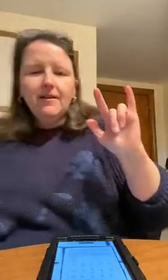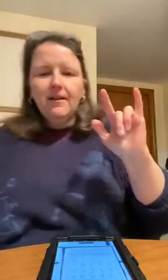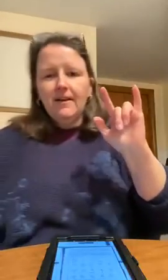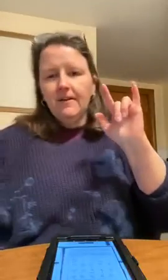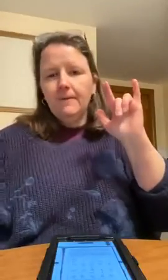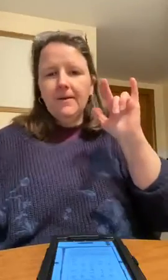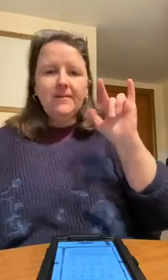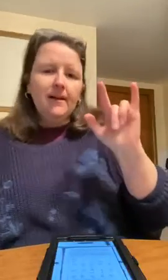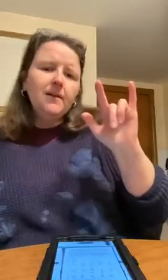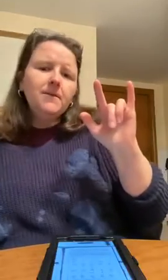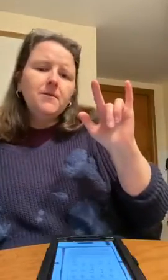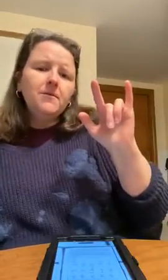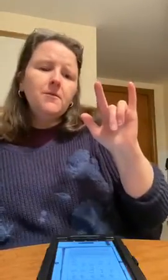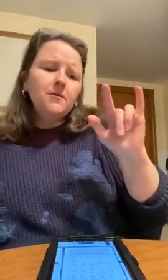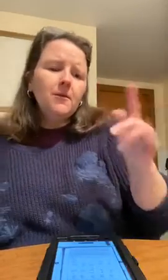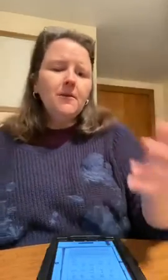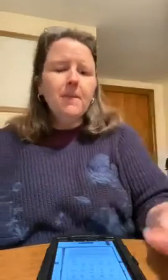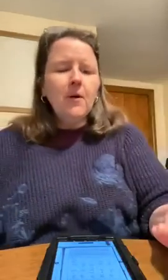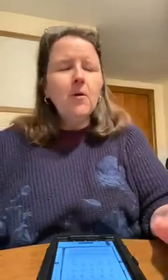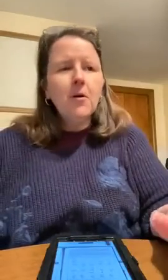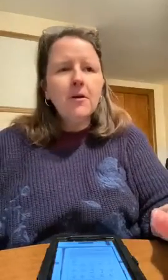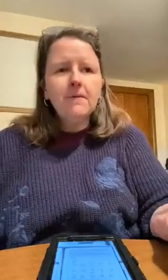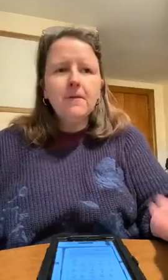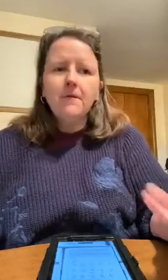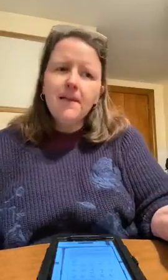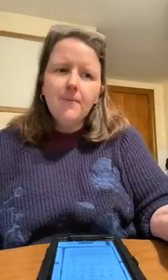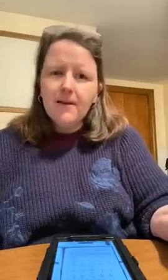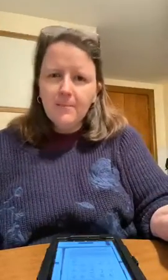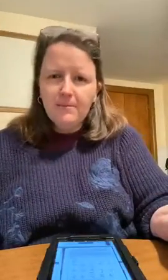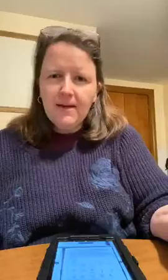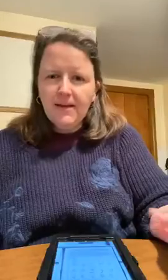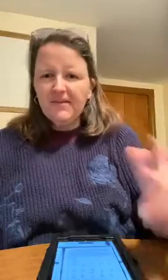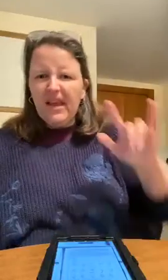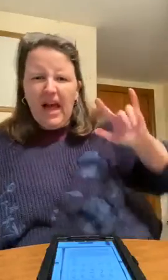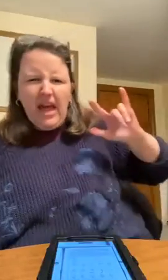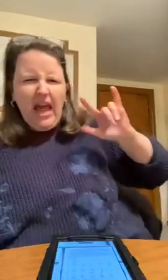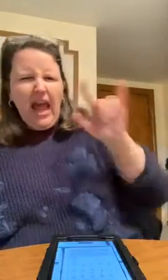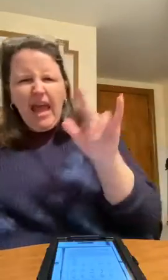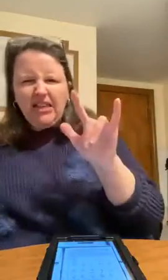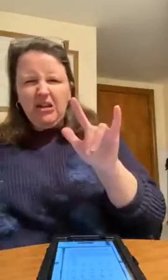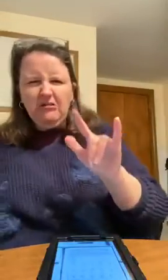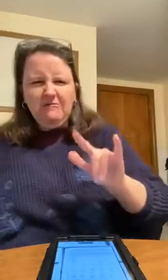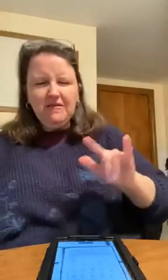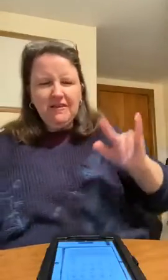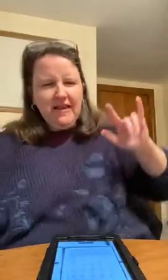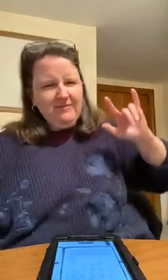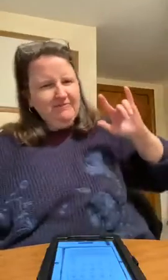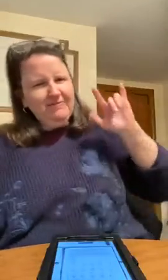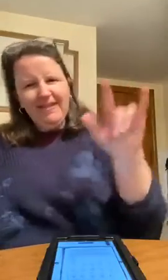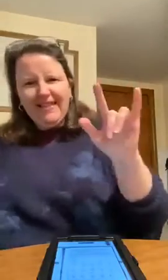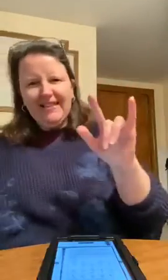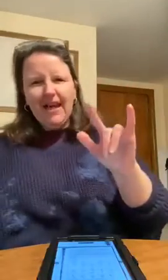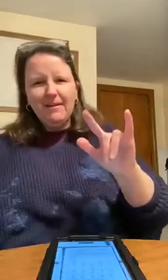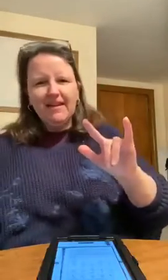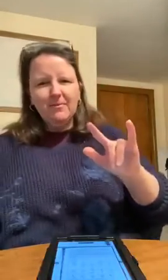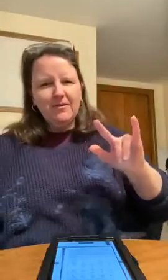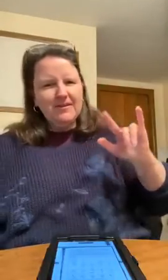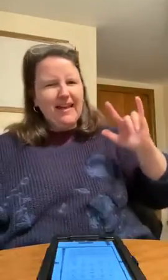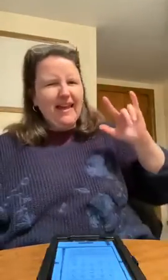If you want to say I love you, or if you really want to be mean and say I hate you, you're like, stab it at the person. I hate